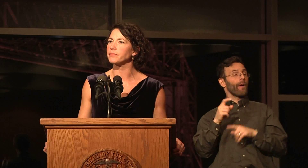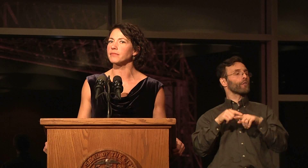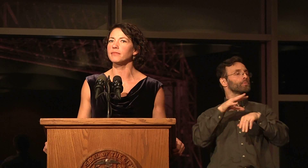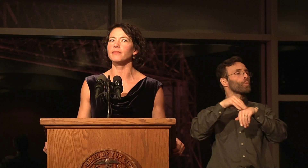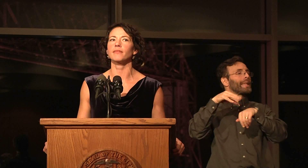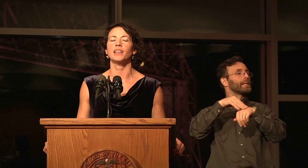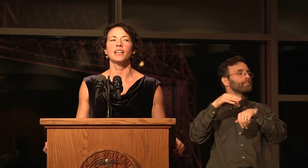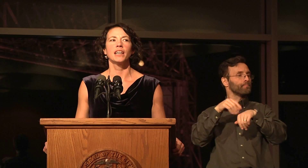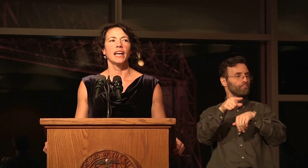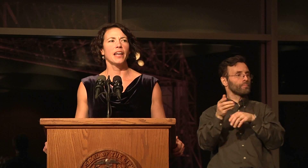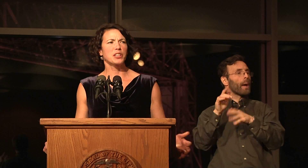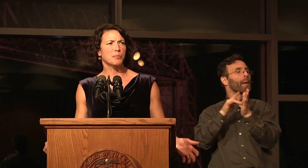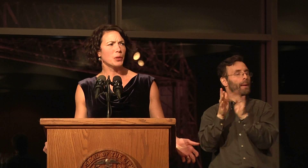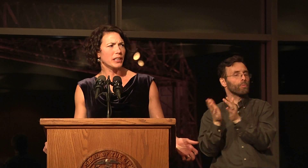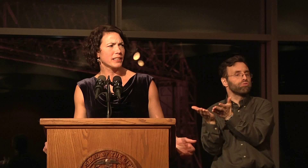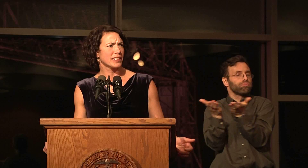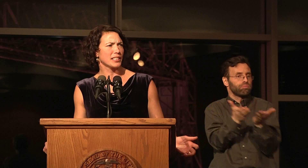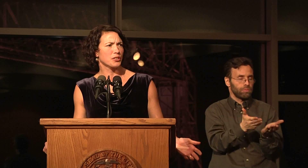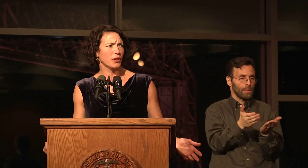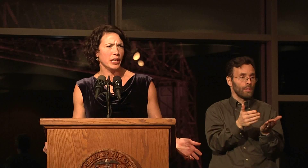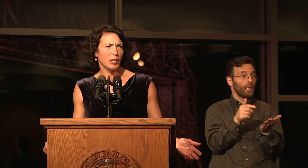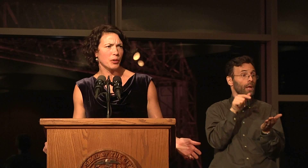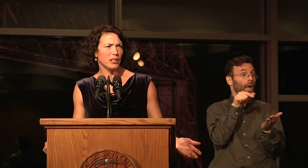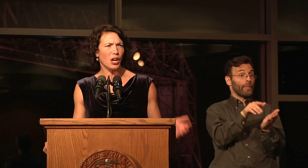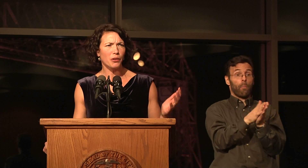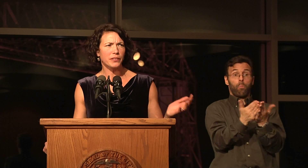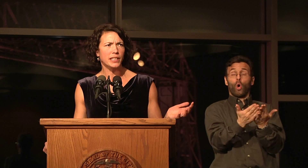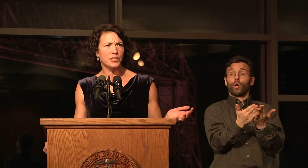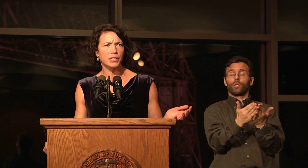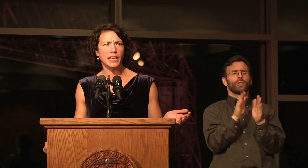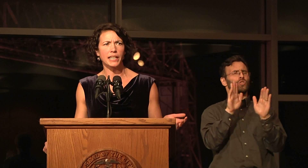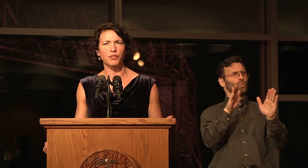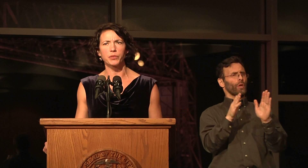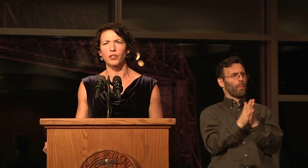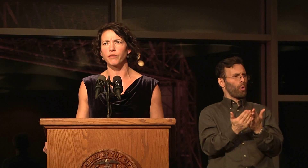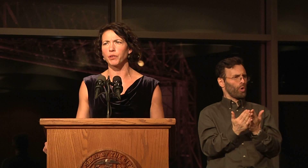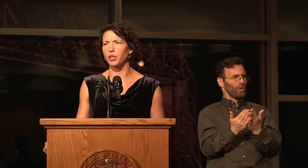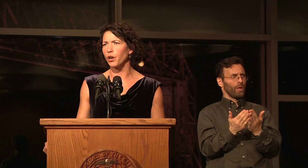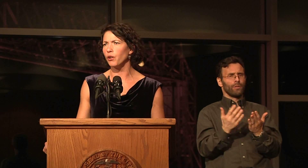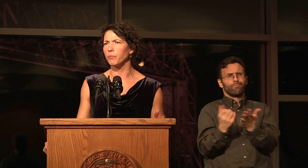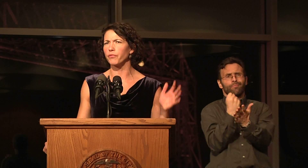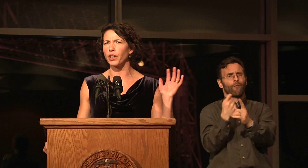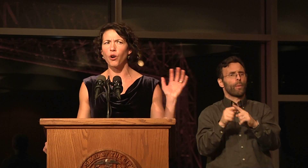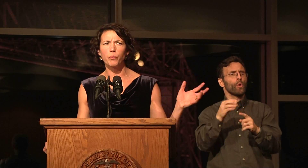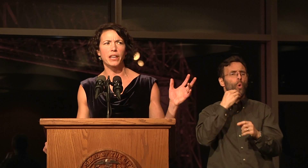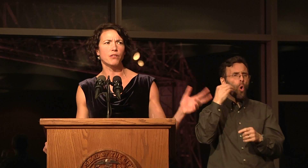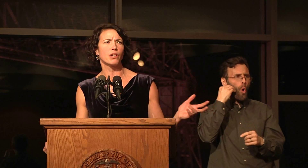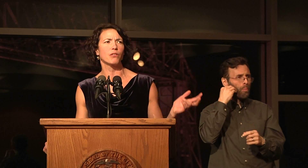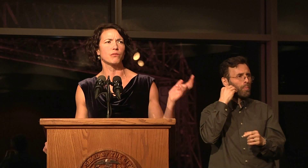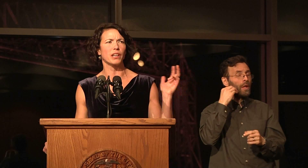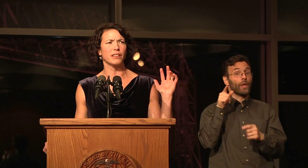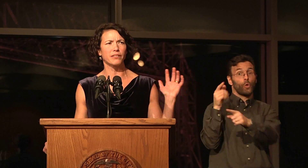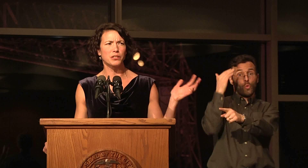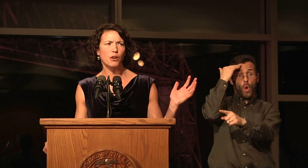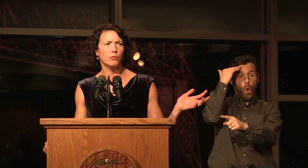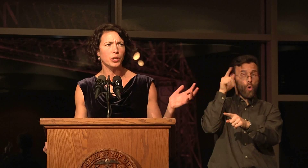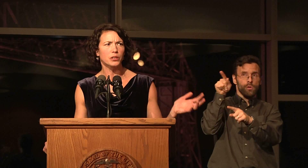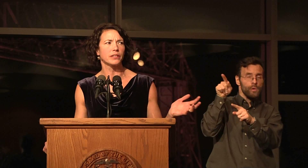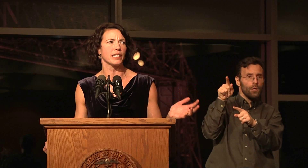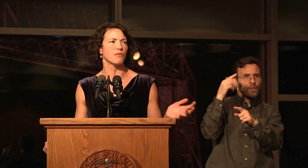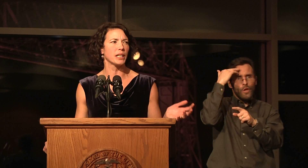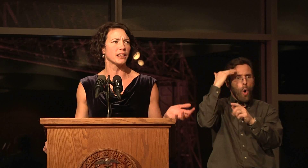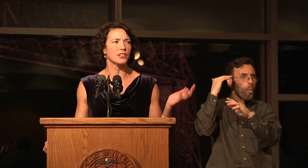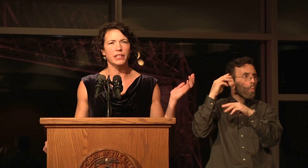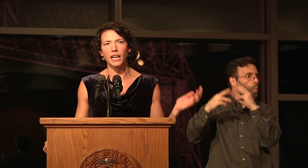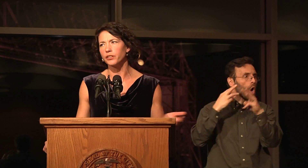Sweden. And this book, this extraordinary book of all the things you could take from your home, the home that you know, the known